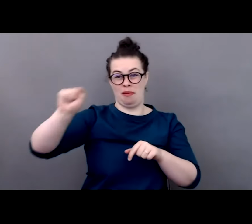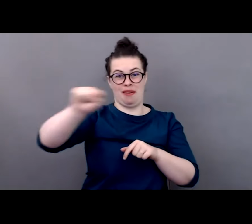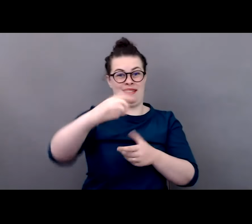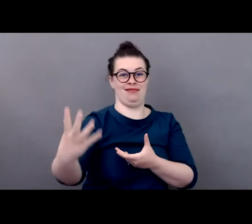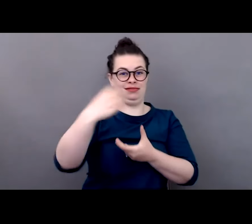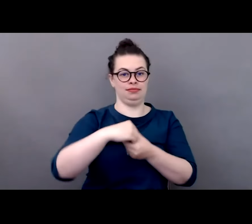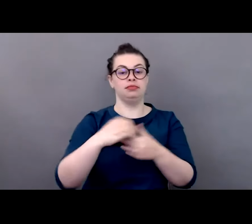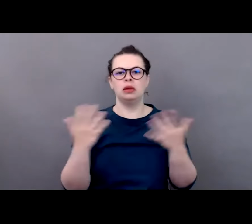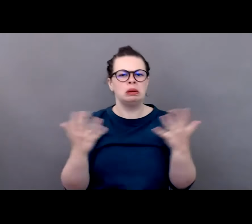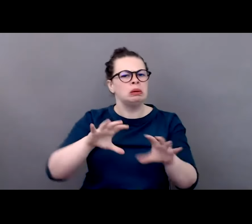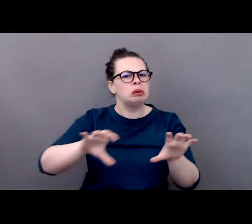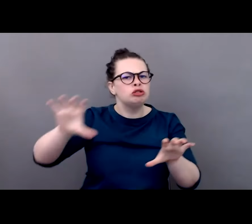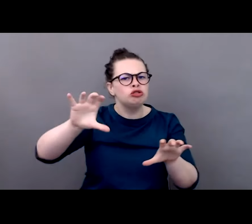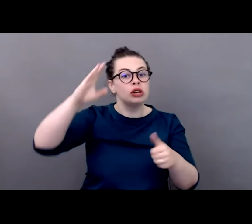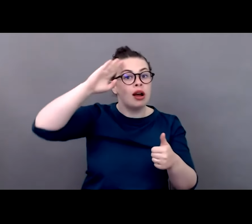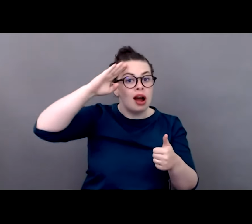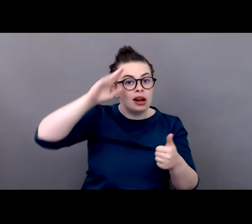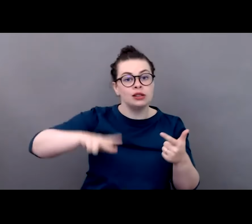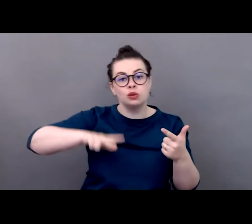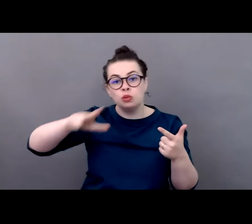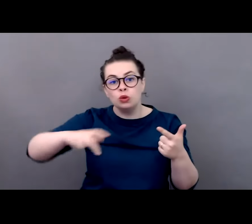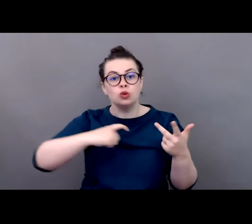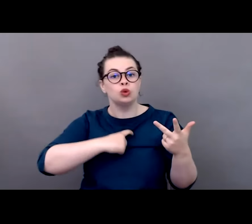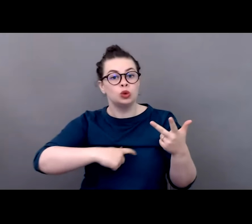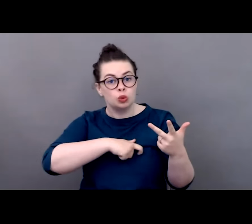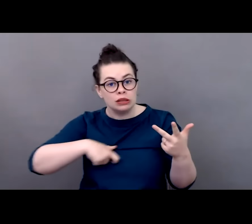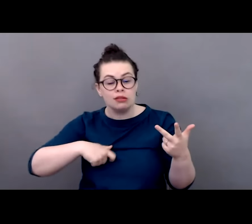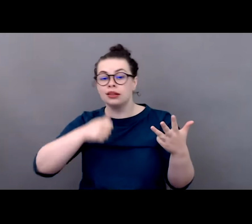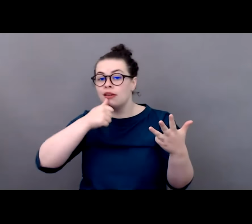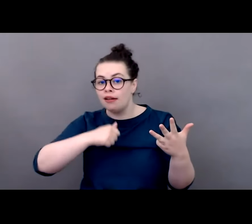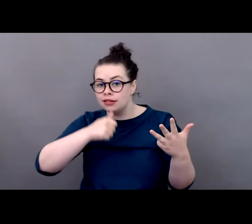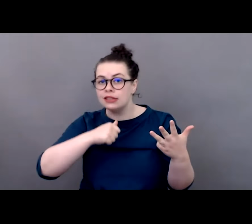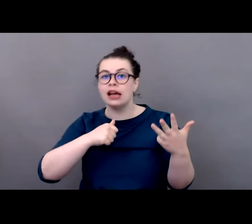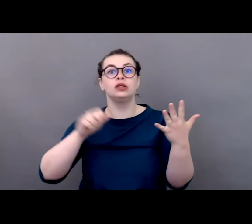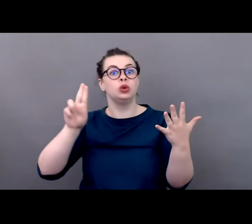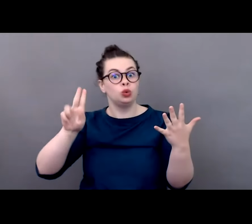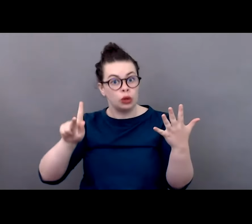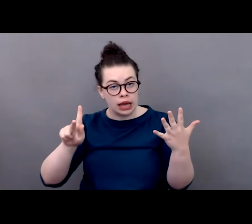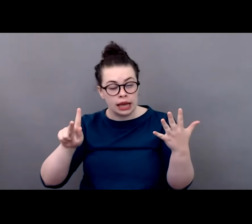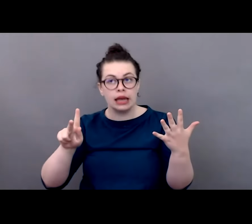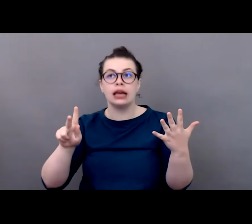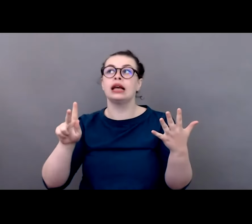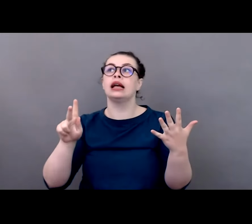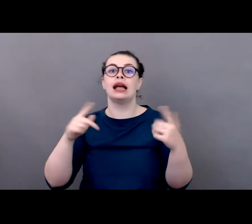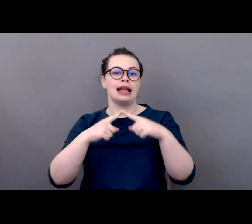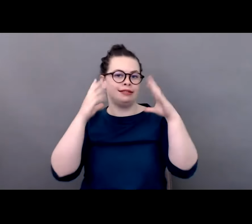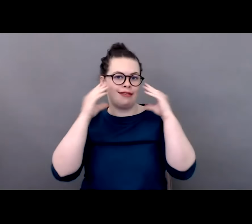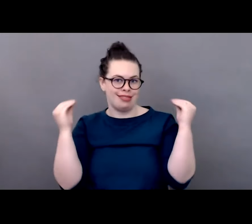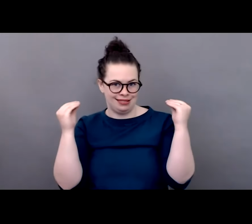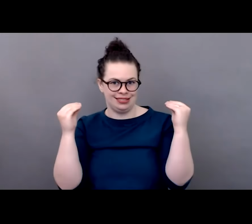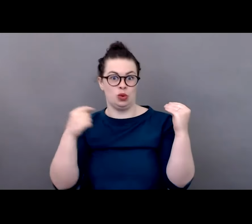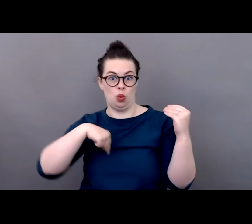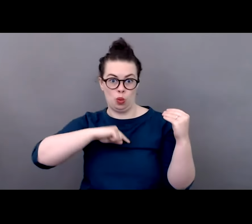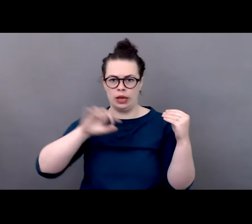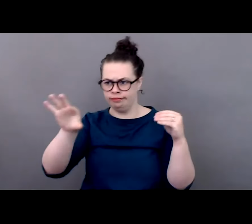from Ireland, from Portugal, from Switzerland, from Iceland, from the UK, and from the Netherlands,